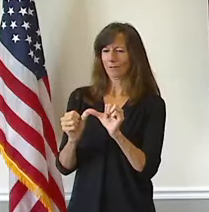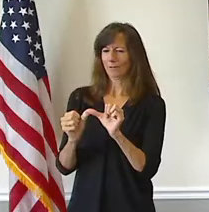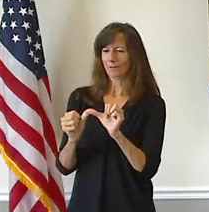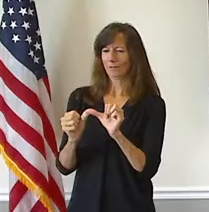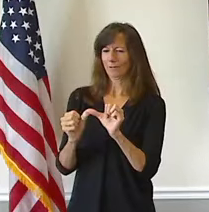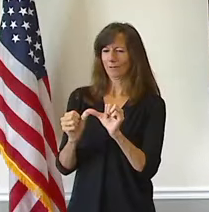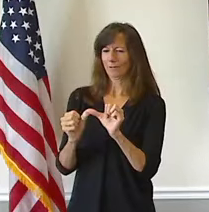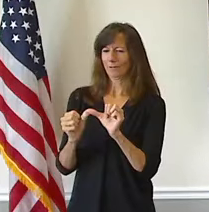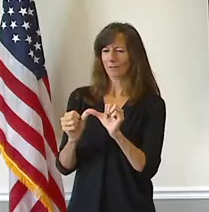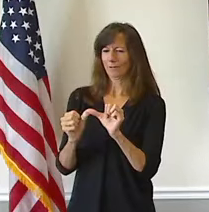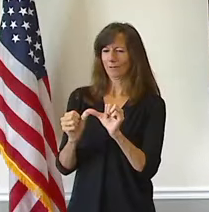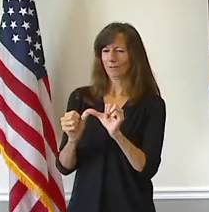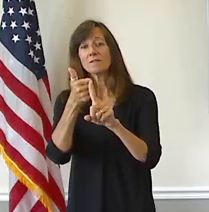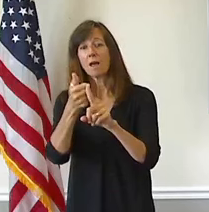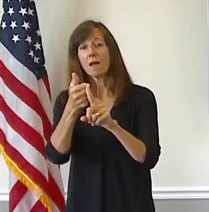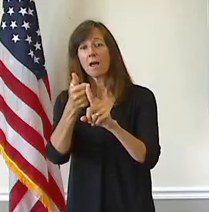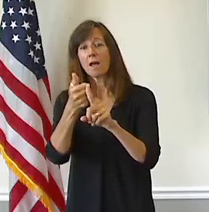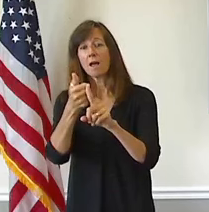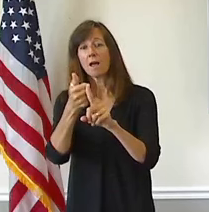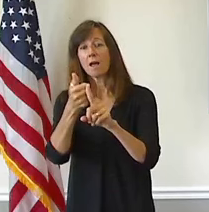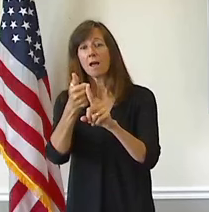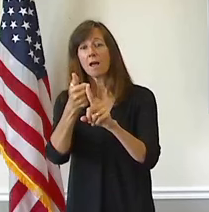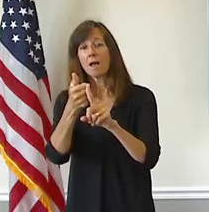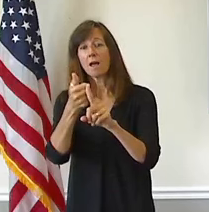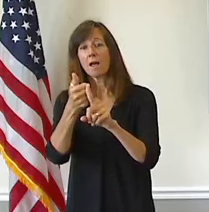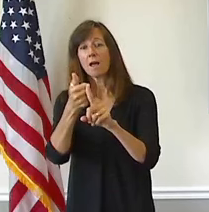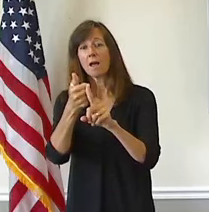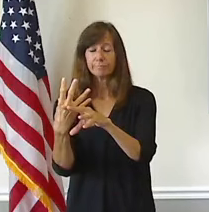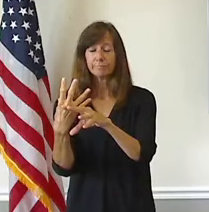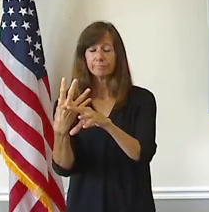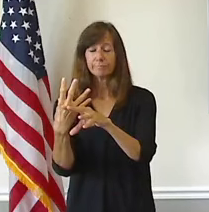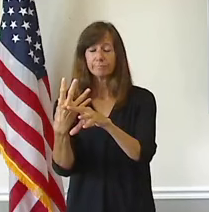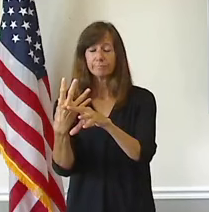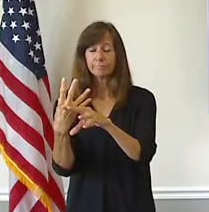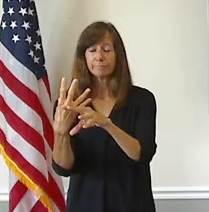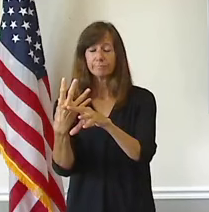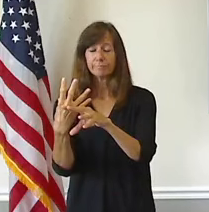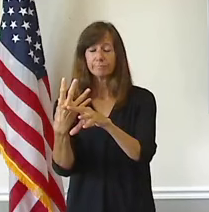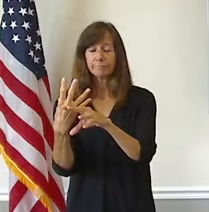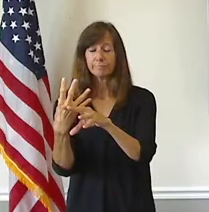you have a question, write it in the comment section below the live feed.